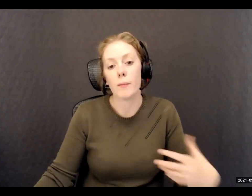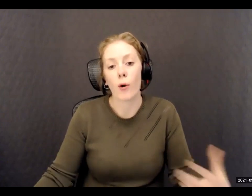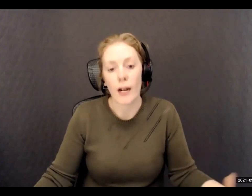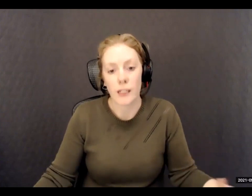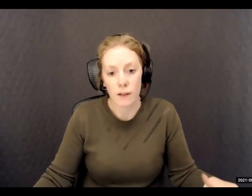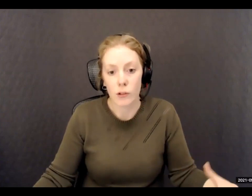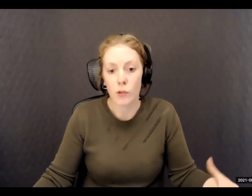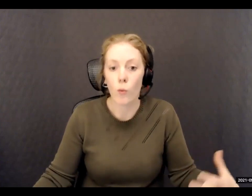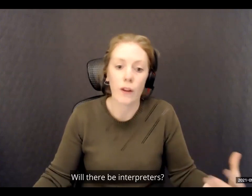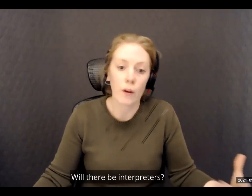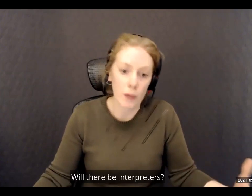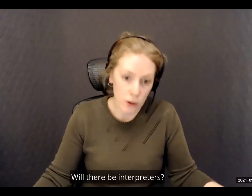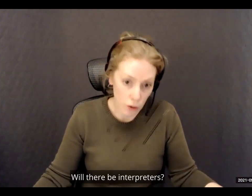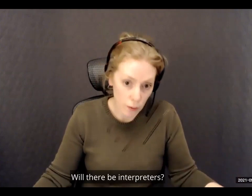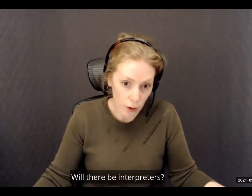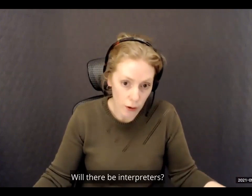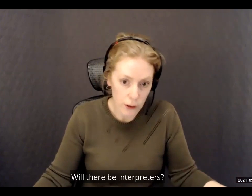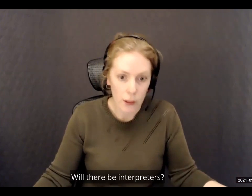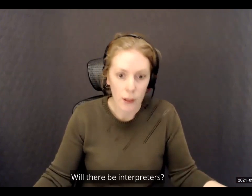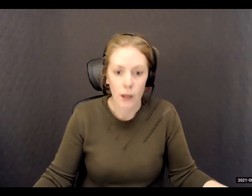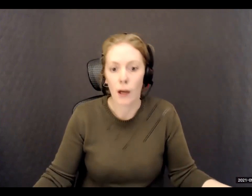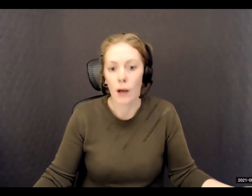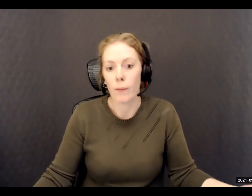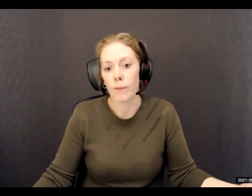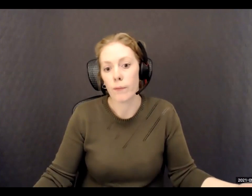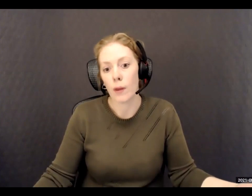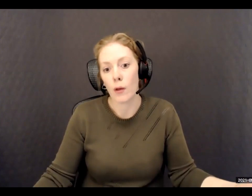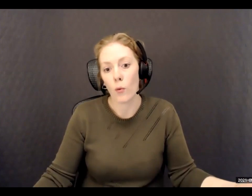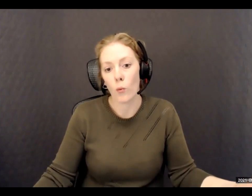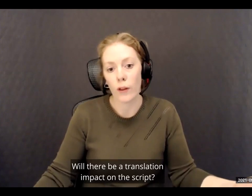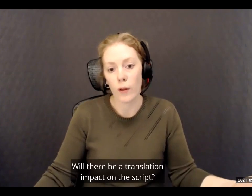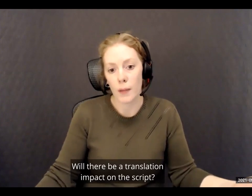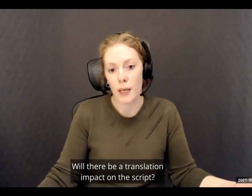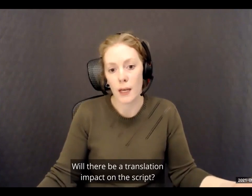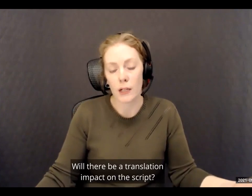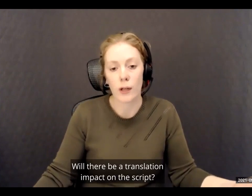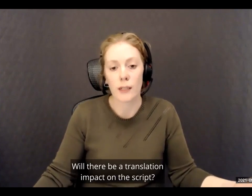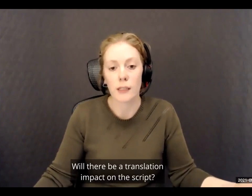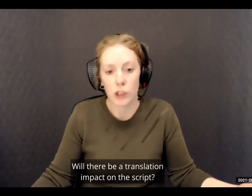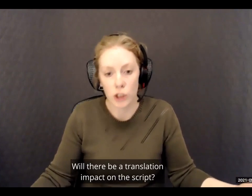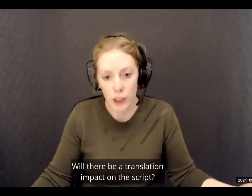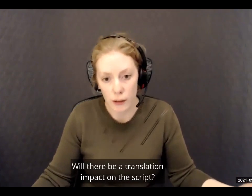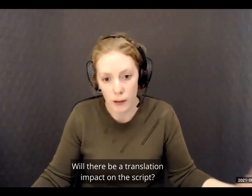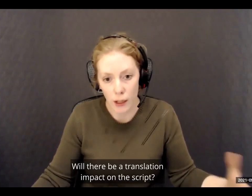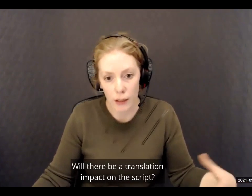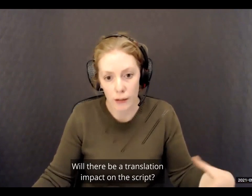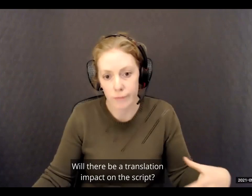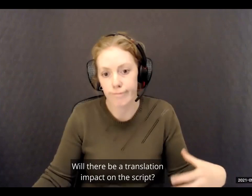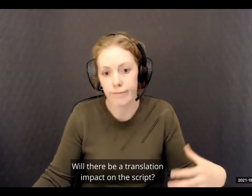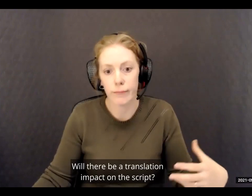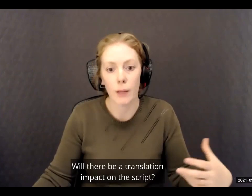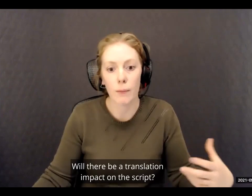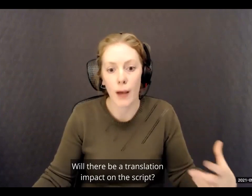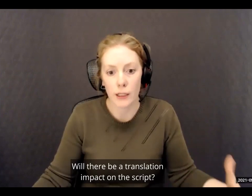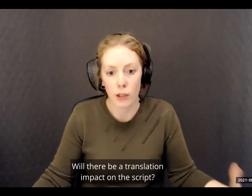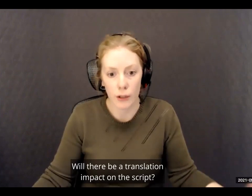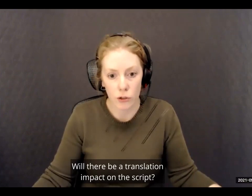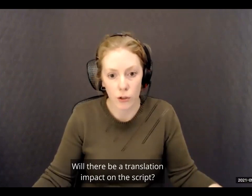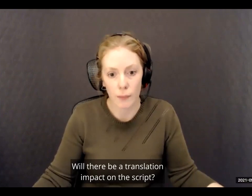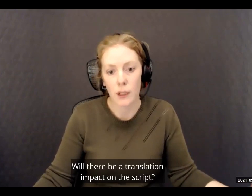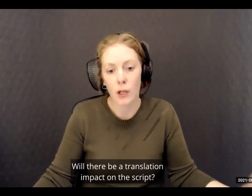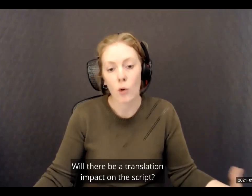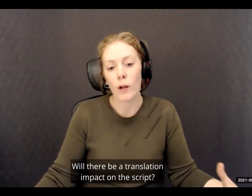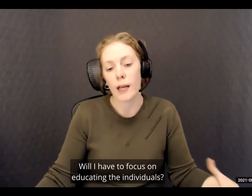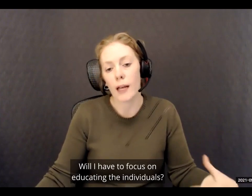having to be proactive. Will there be interpreters? Will there be a translation impact